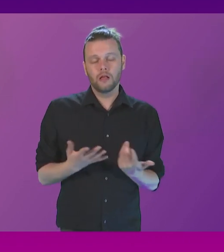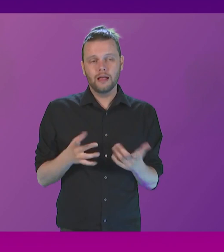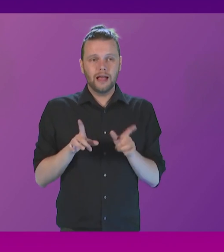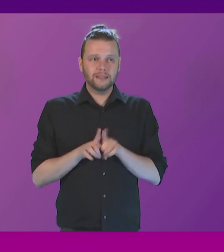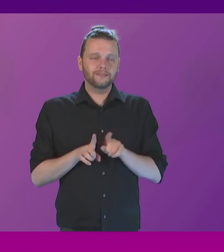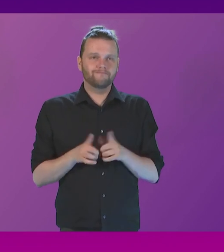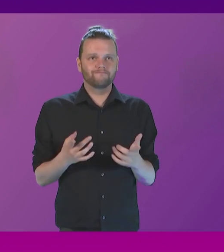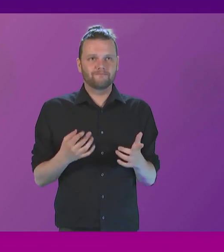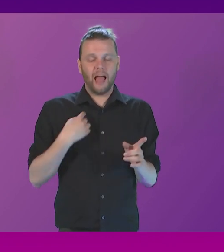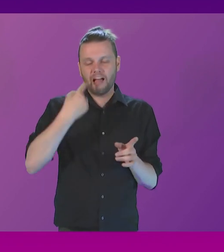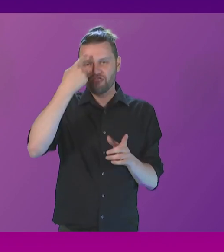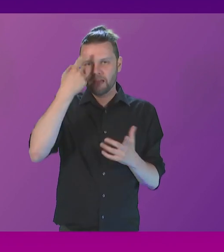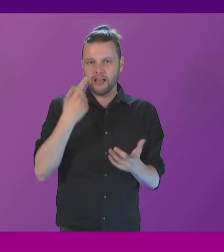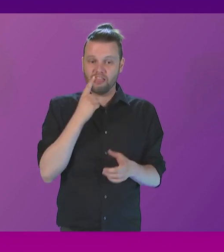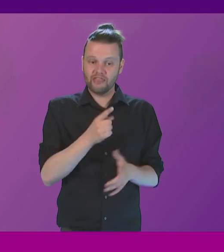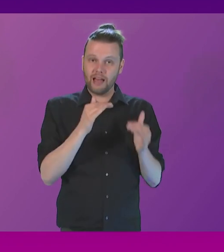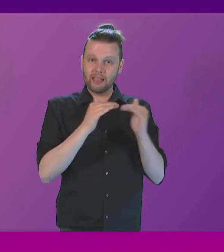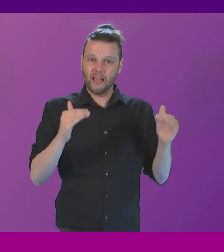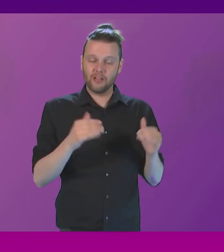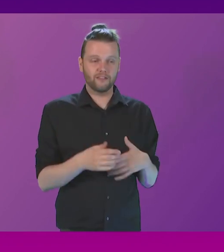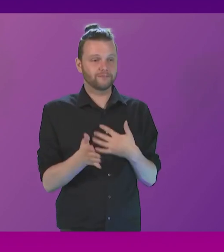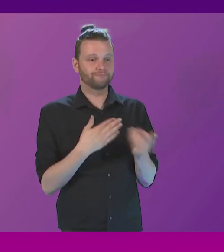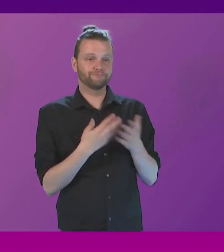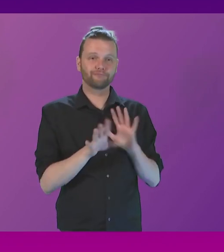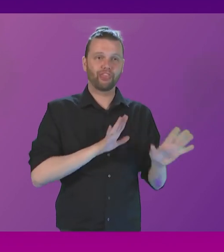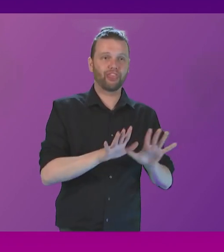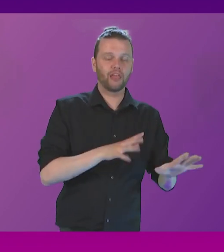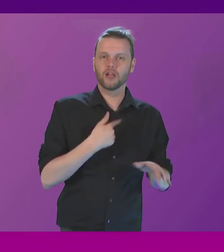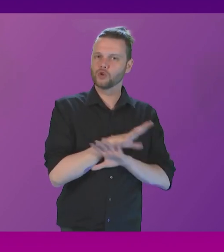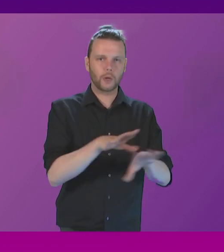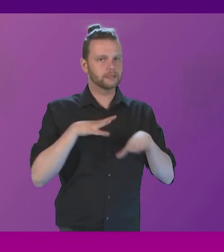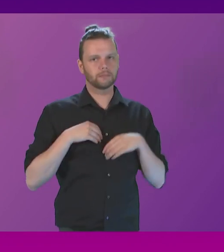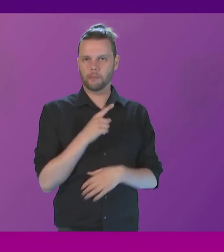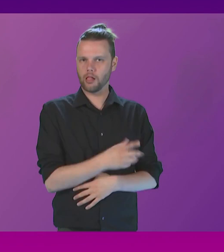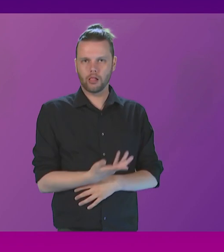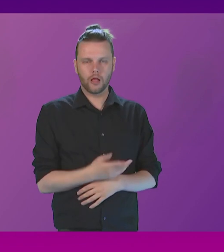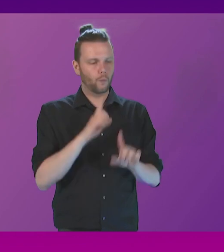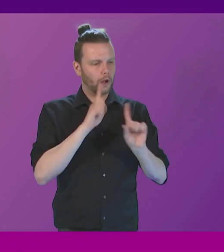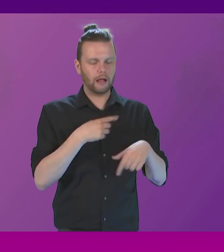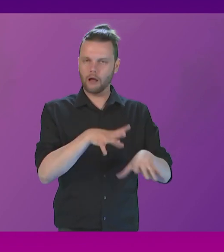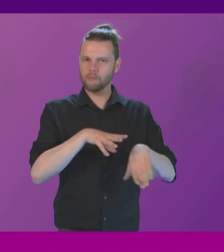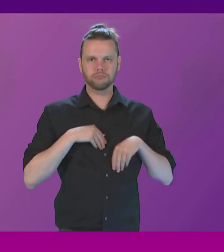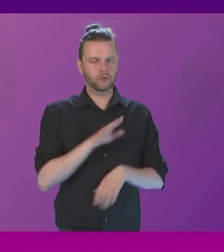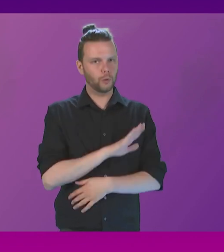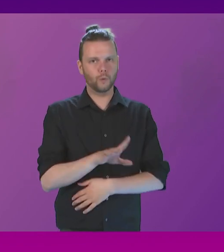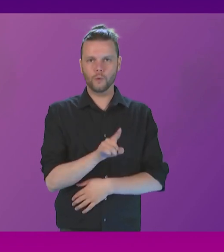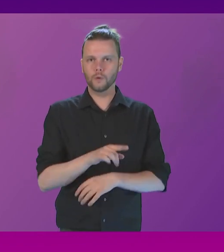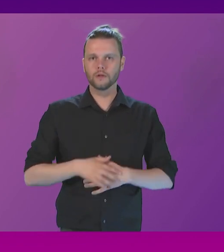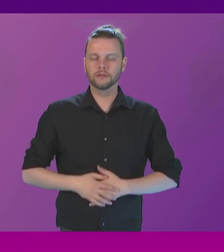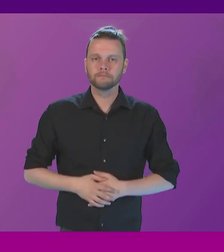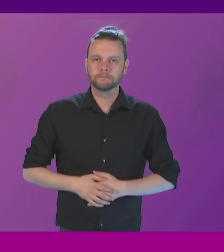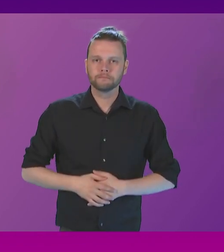I just think that that level of carelessness is unacceptable and can't be tolerated. And,